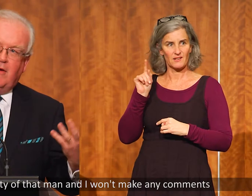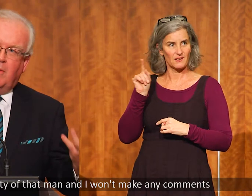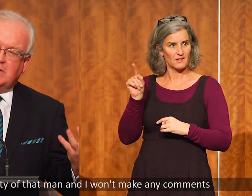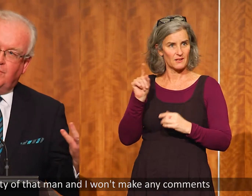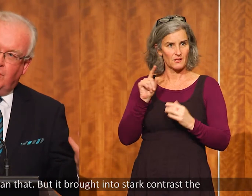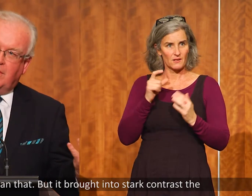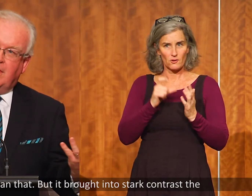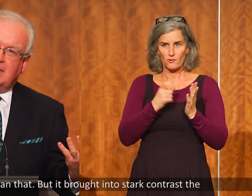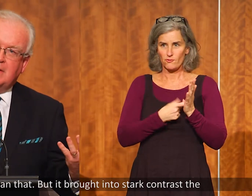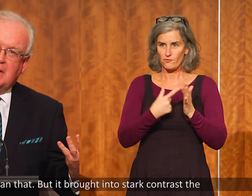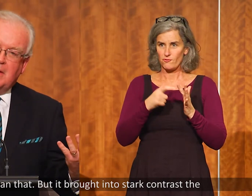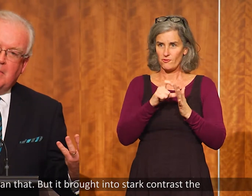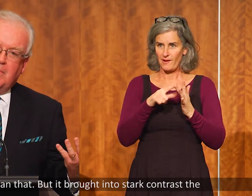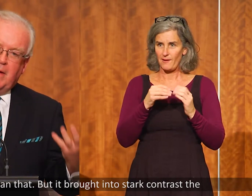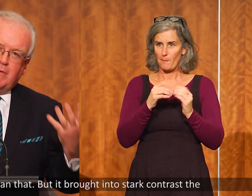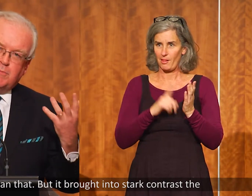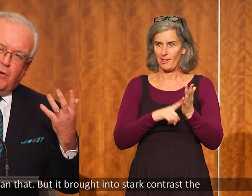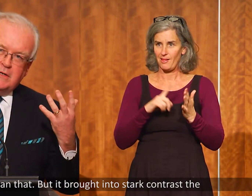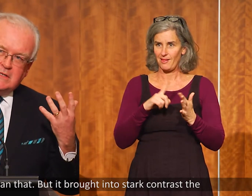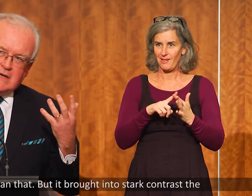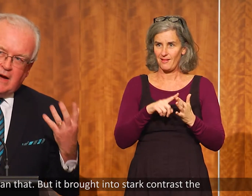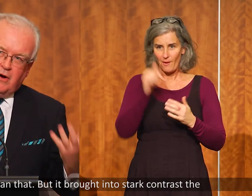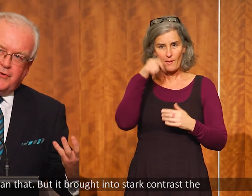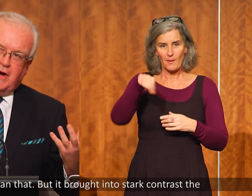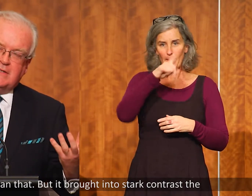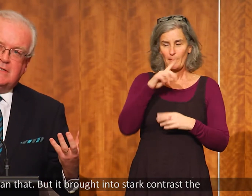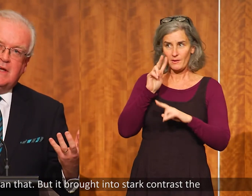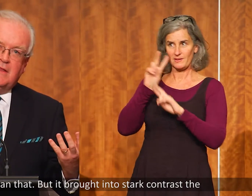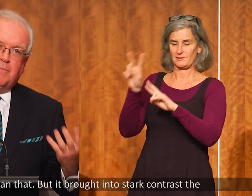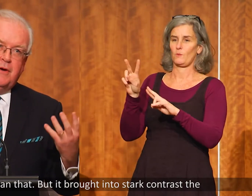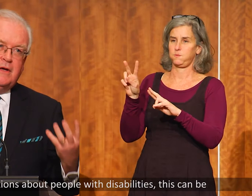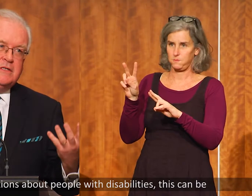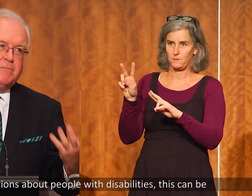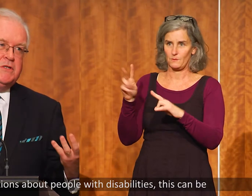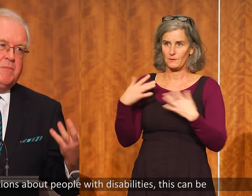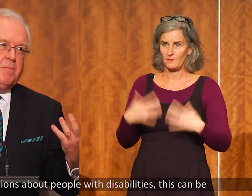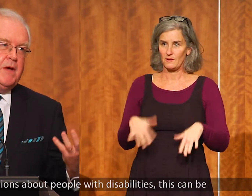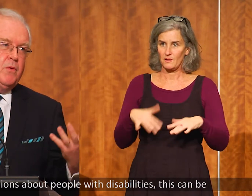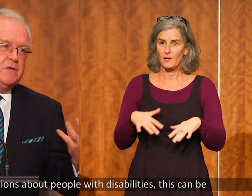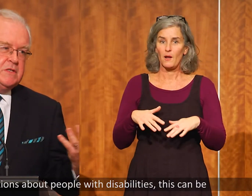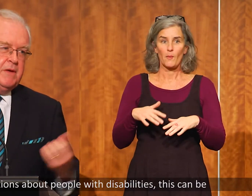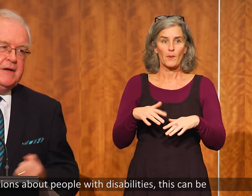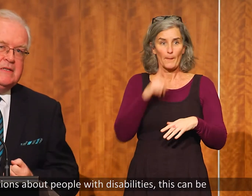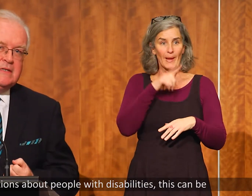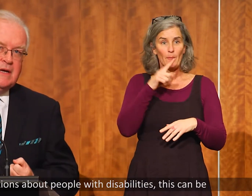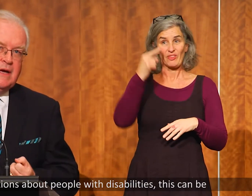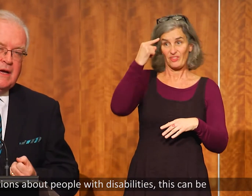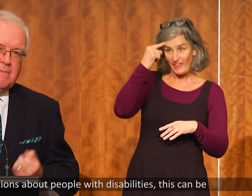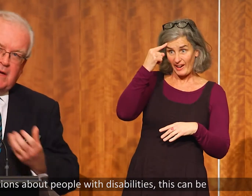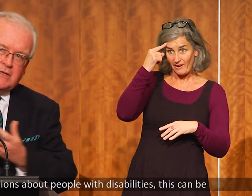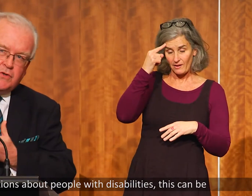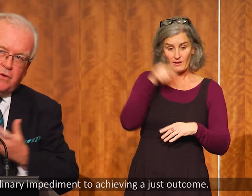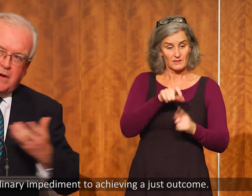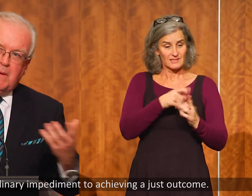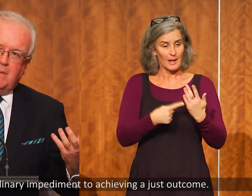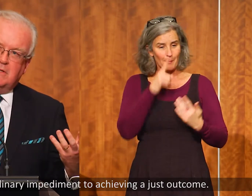won't make any comments further than that, but it's brought into stark contrasts that preconceptions about people with disabilities